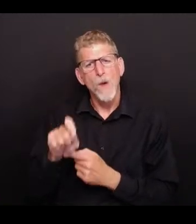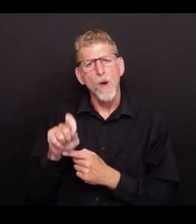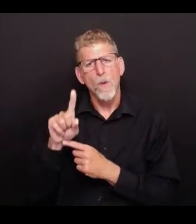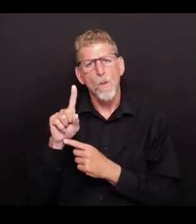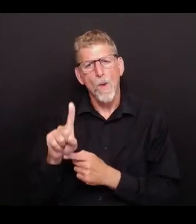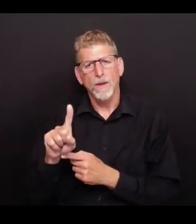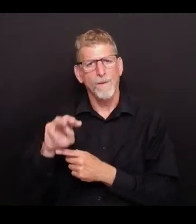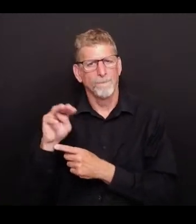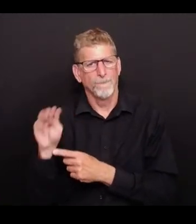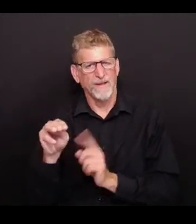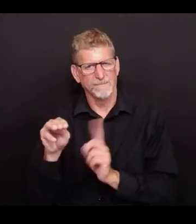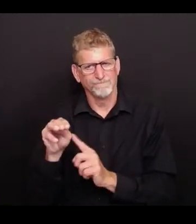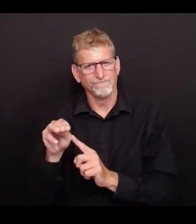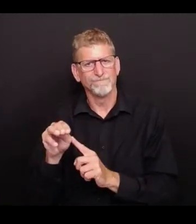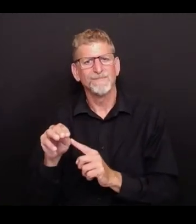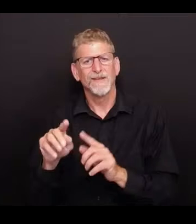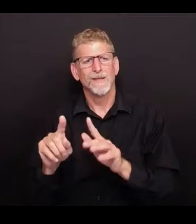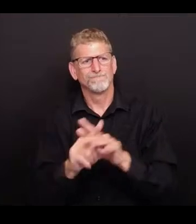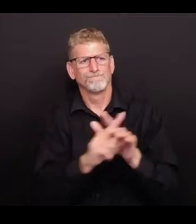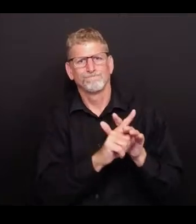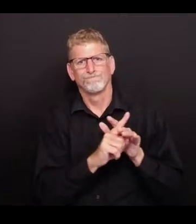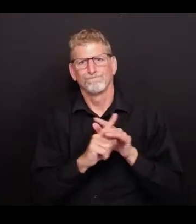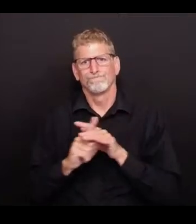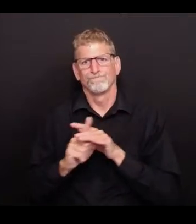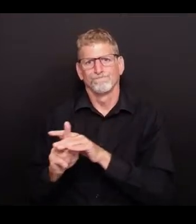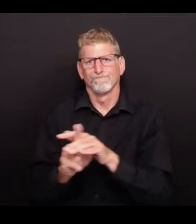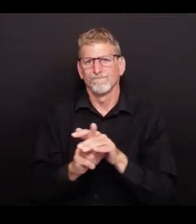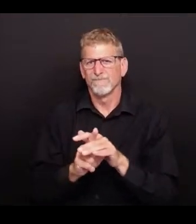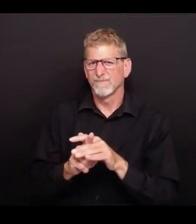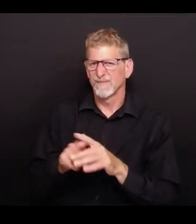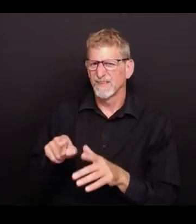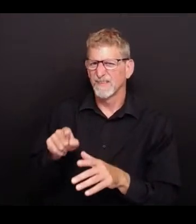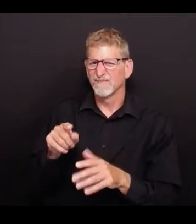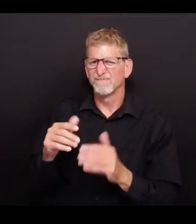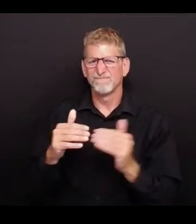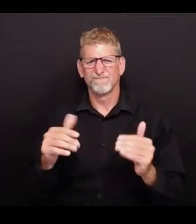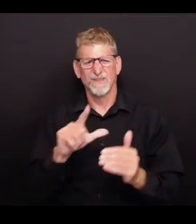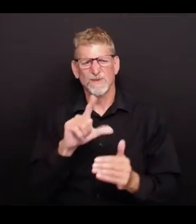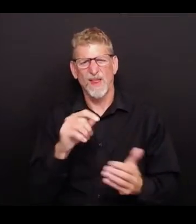22,780 cases from yesterday, and